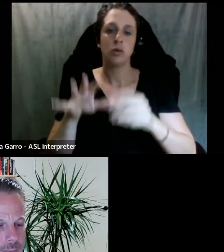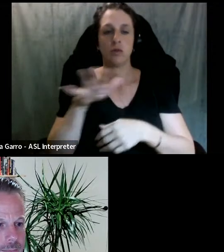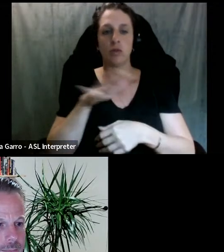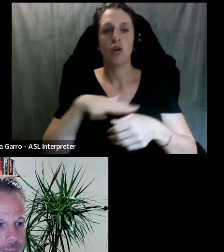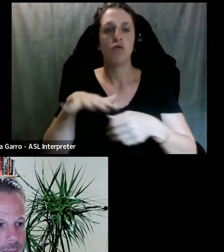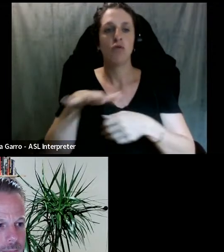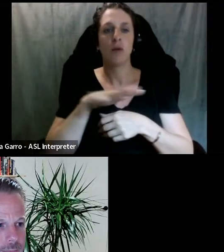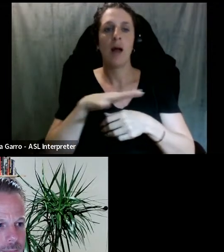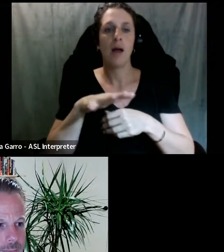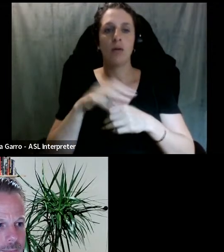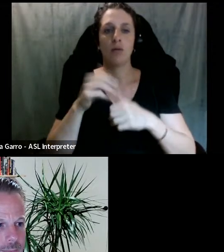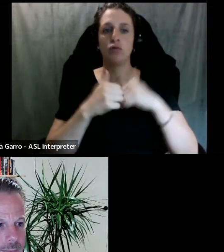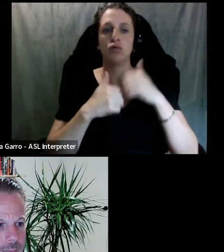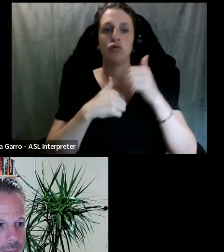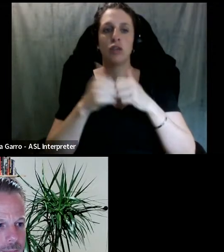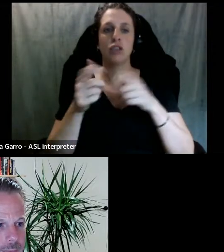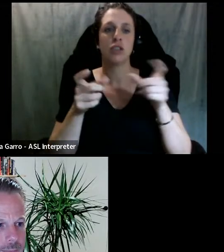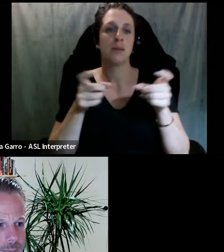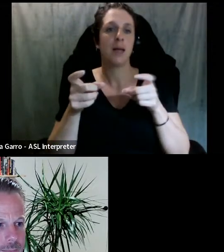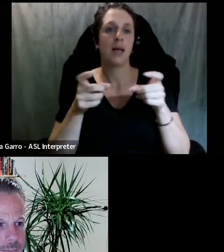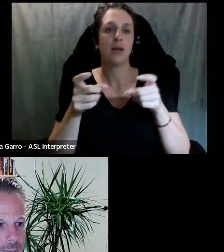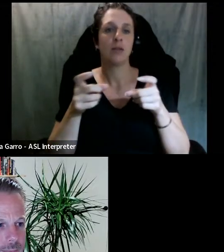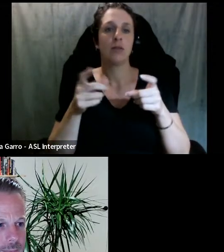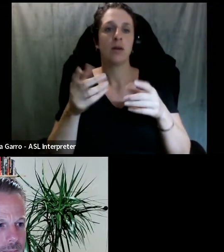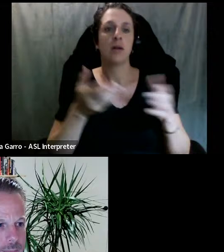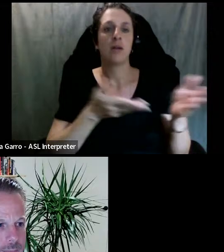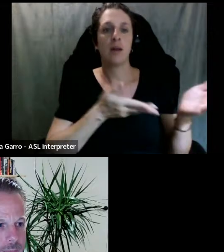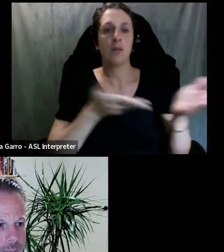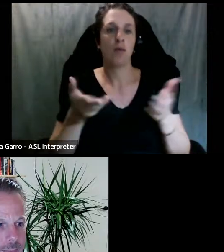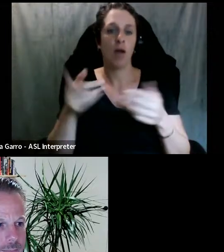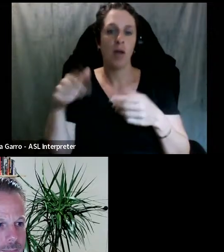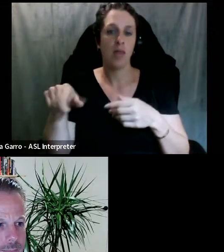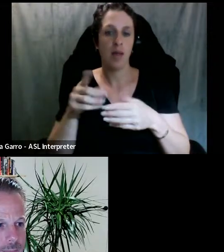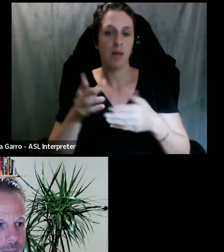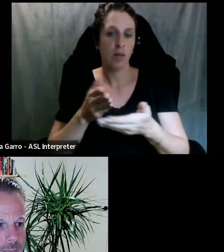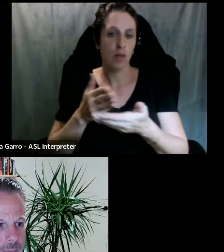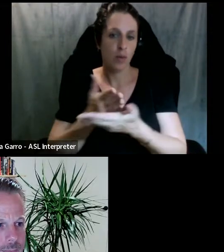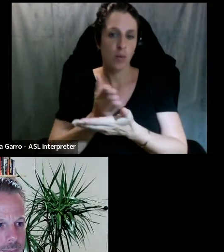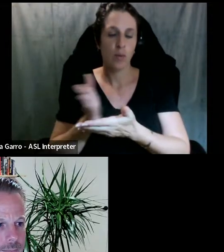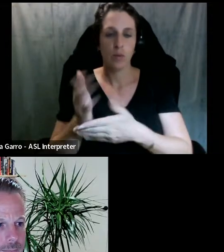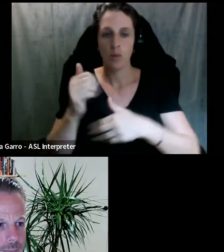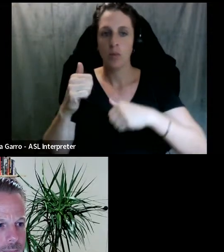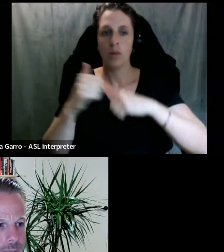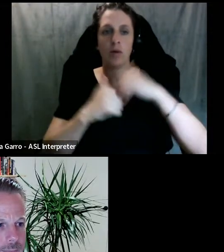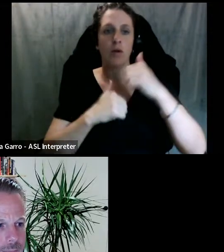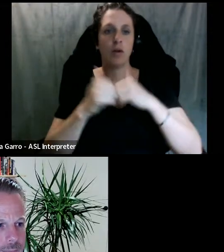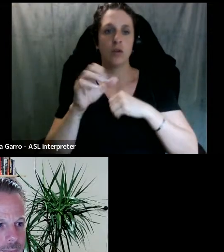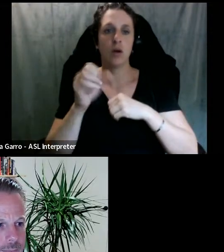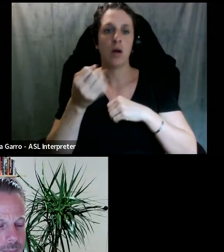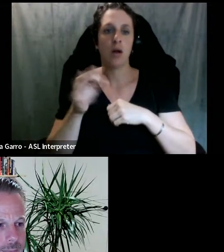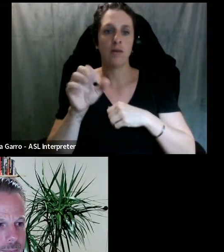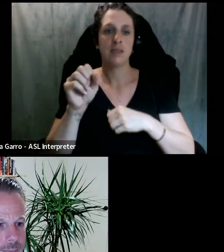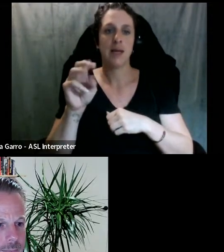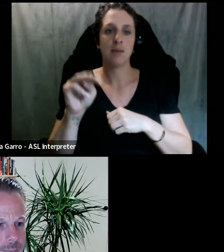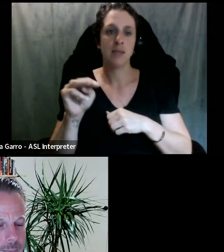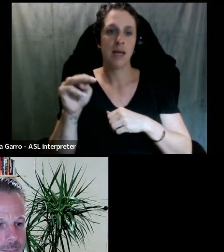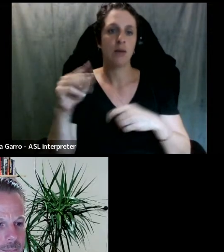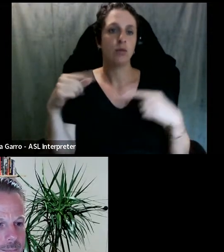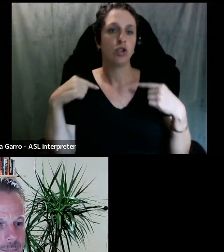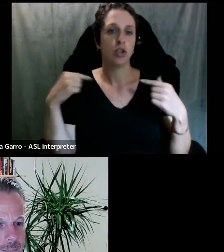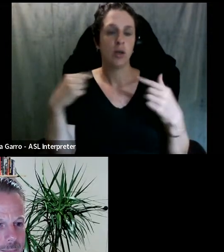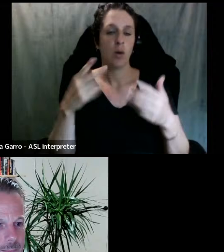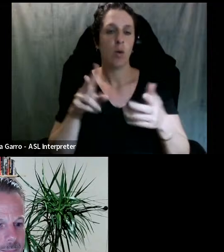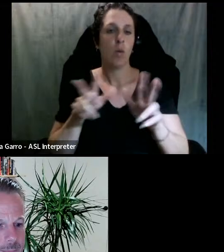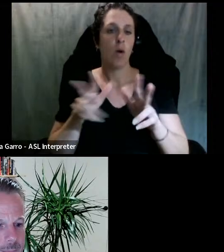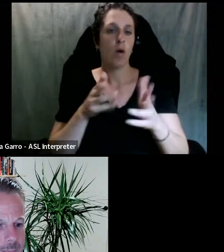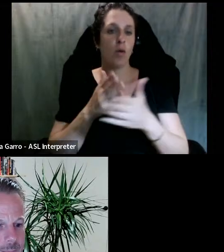Beautiful. And they brought them through the construction of the San Mateo gym, walked them through all